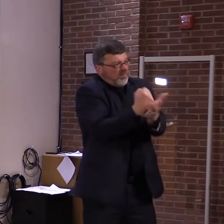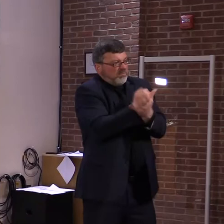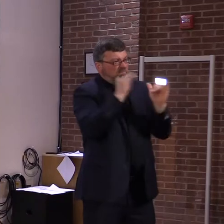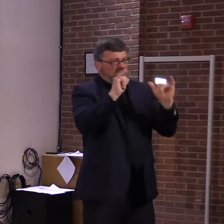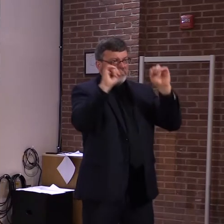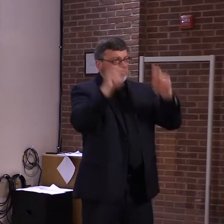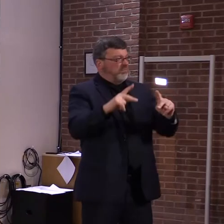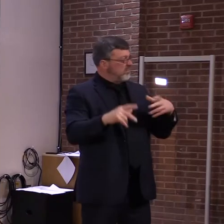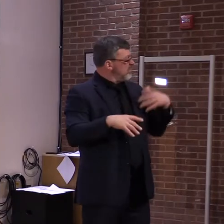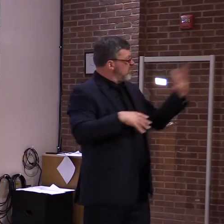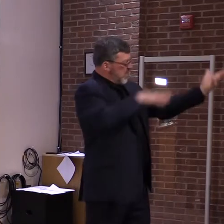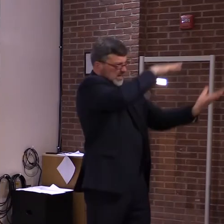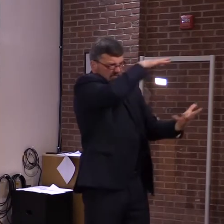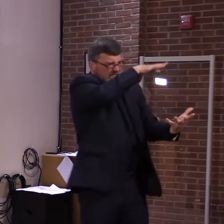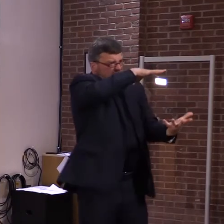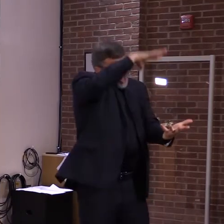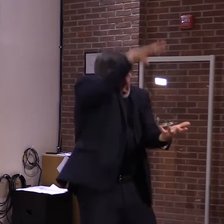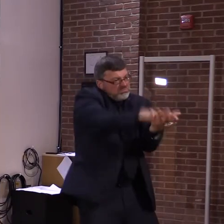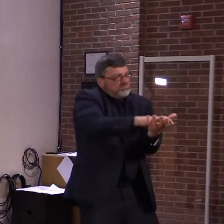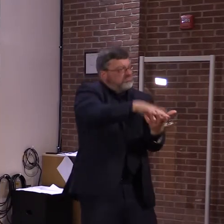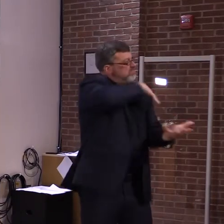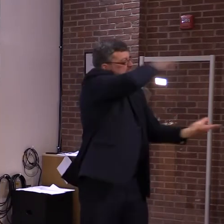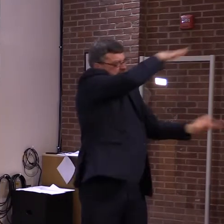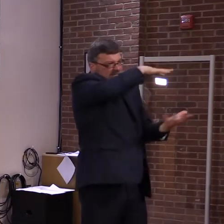of other doses that may be coming our way.